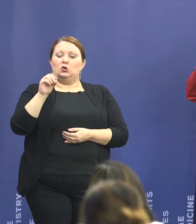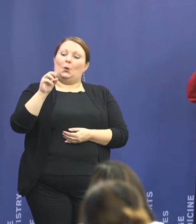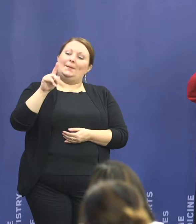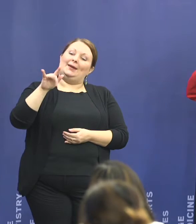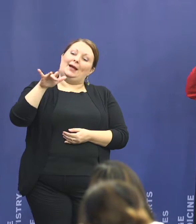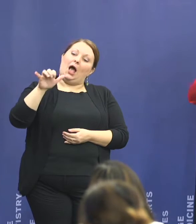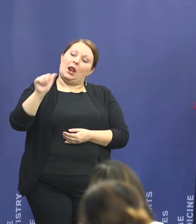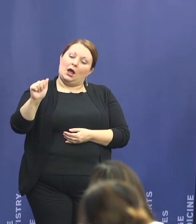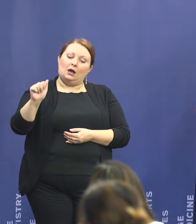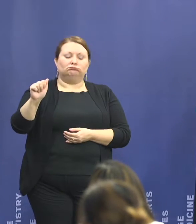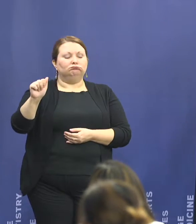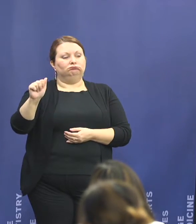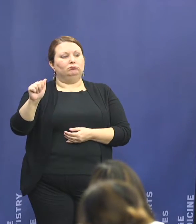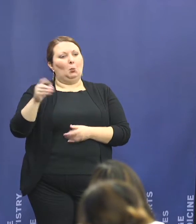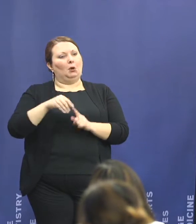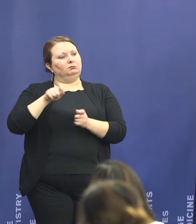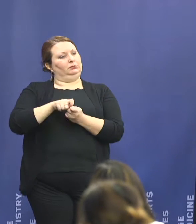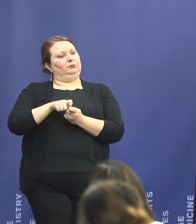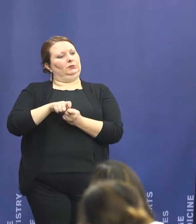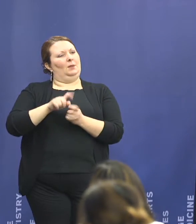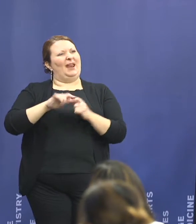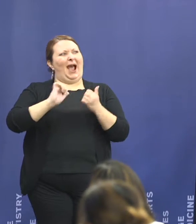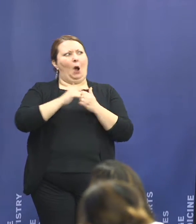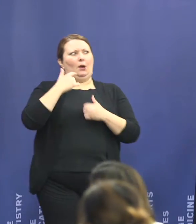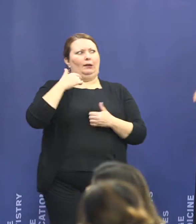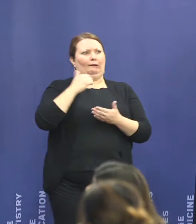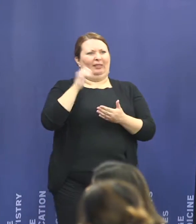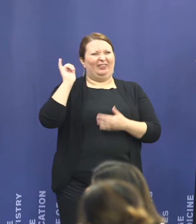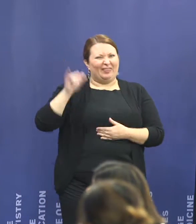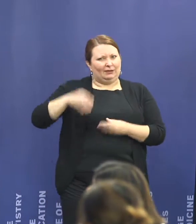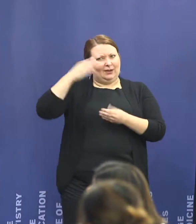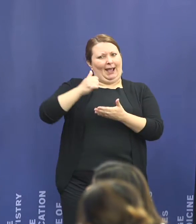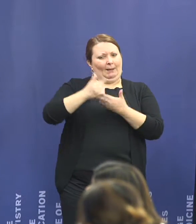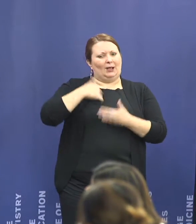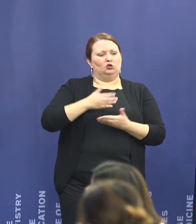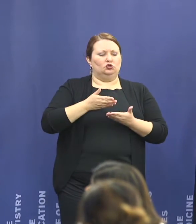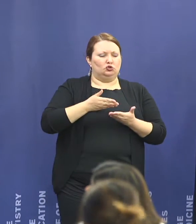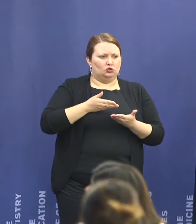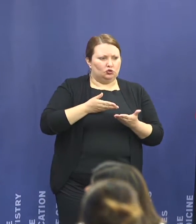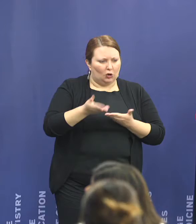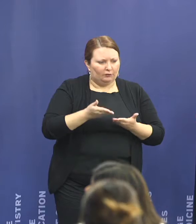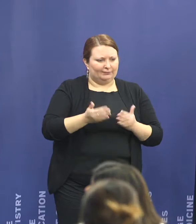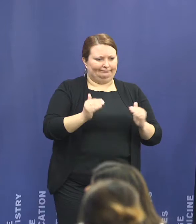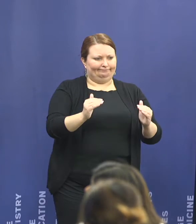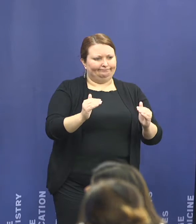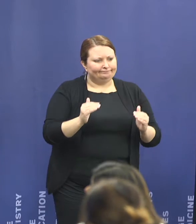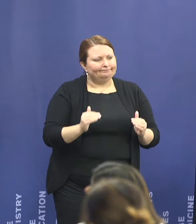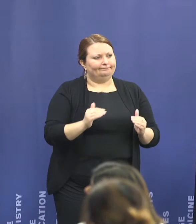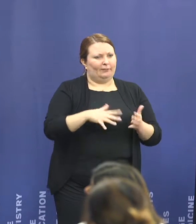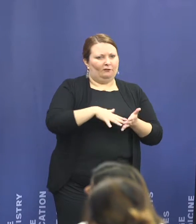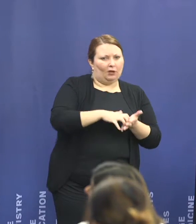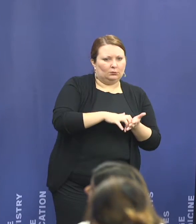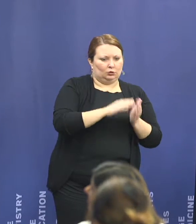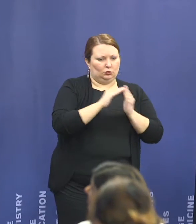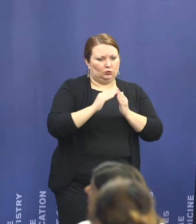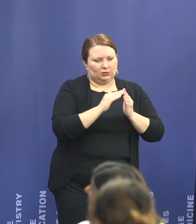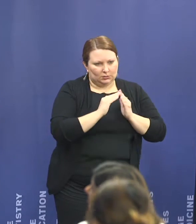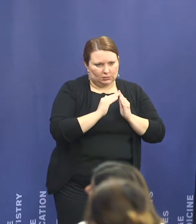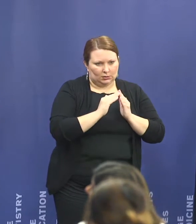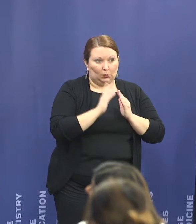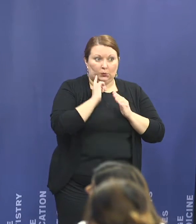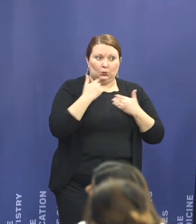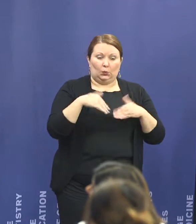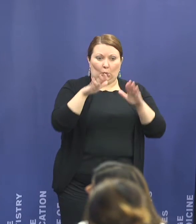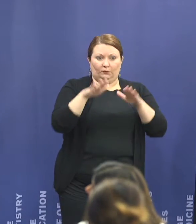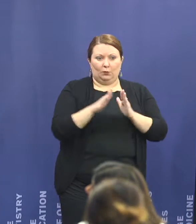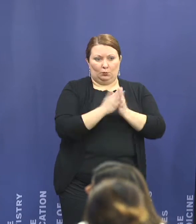they could write that in. But how will that help us serve vulnerable communities? What is the political context, right? We know there's this